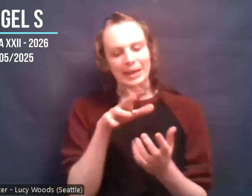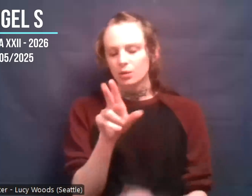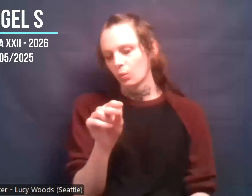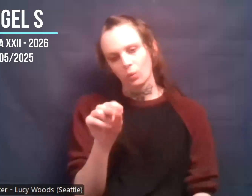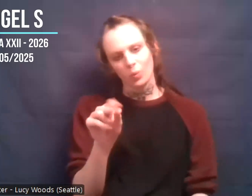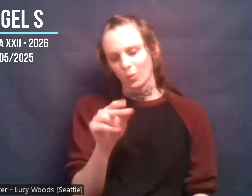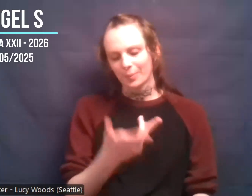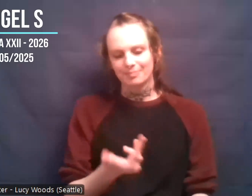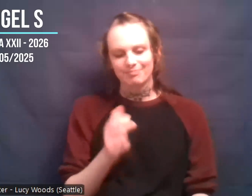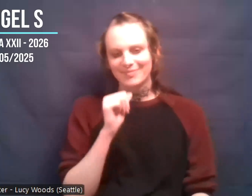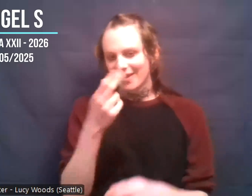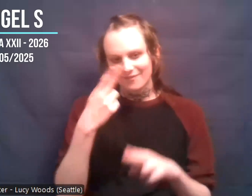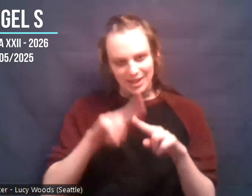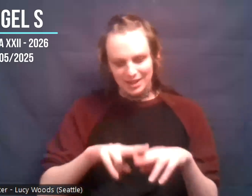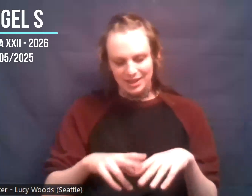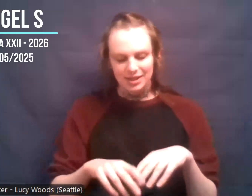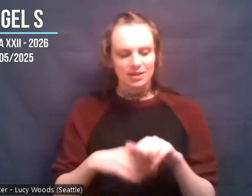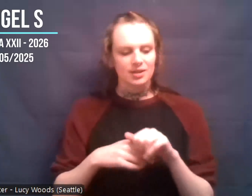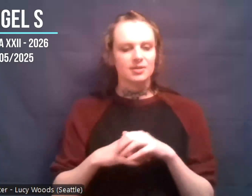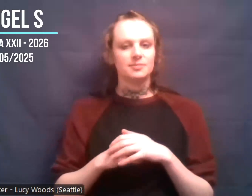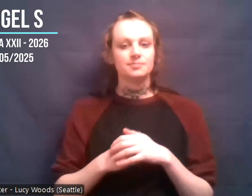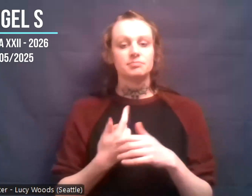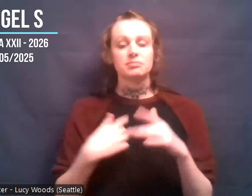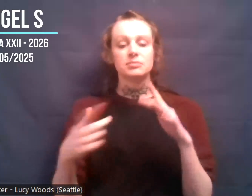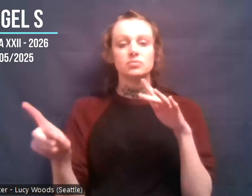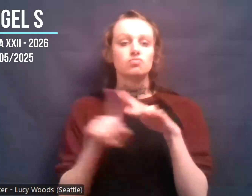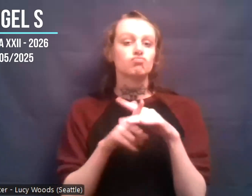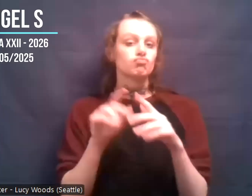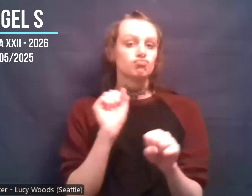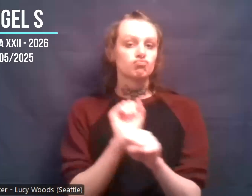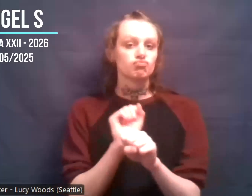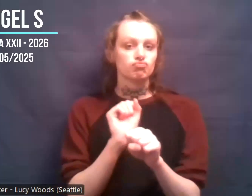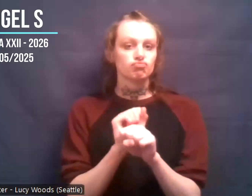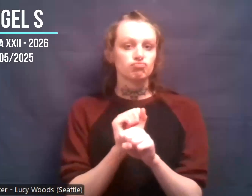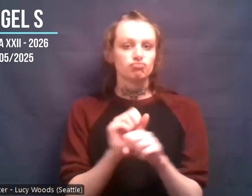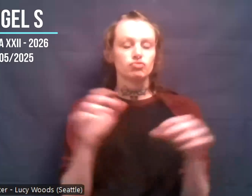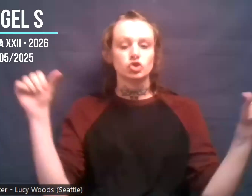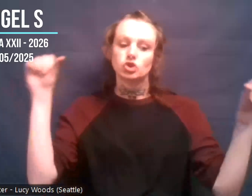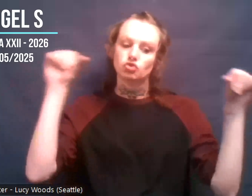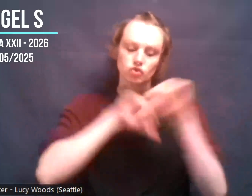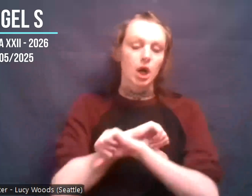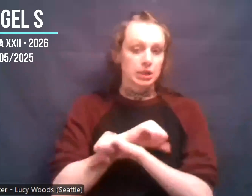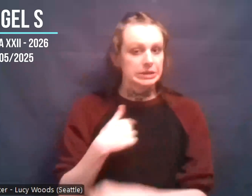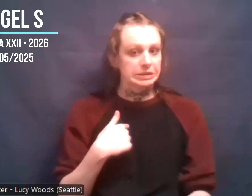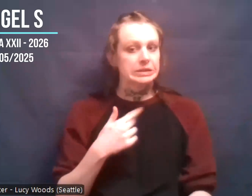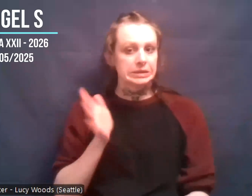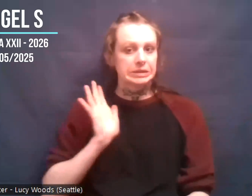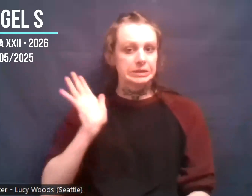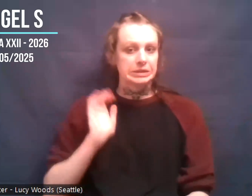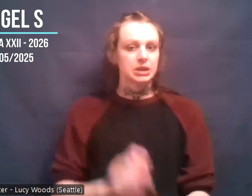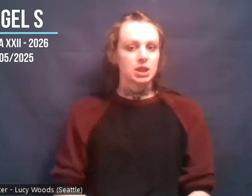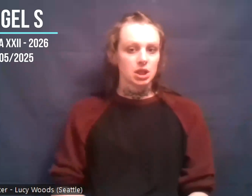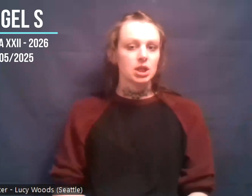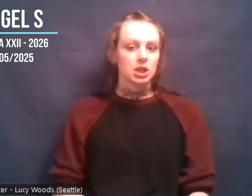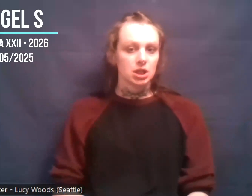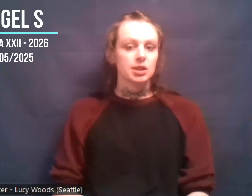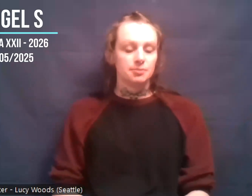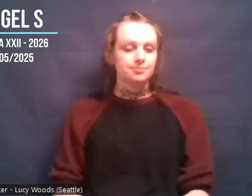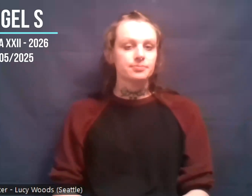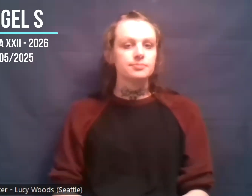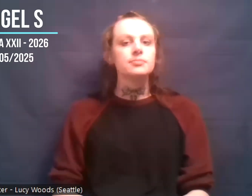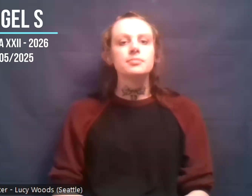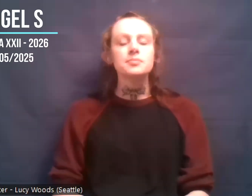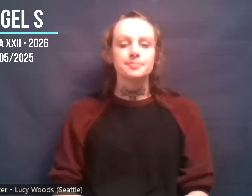But I would show up to work completely hammered. Um, and